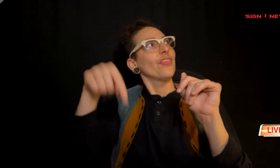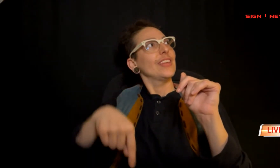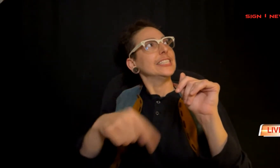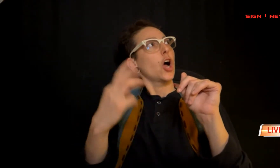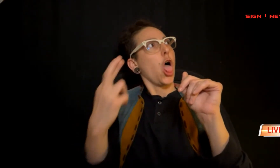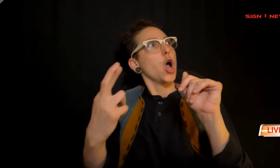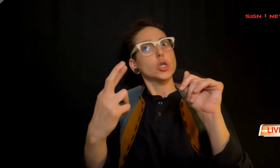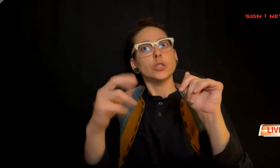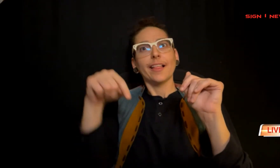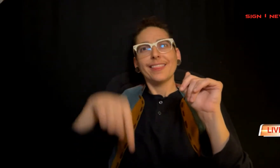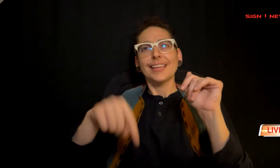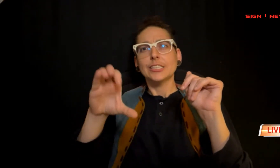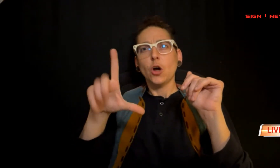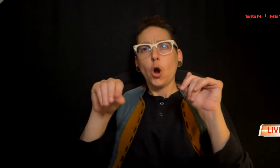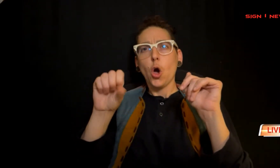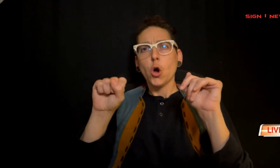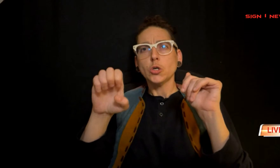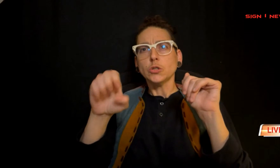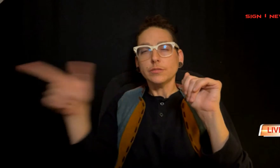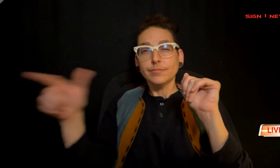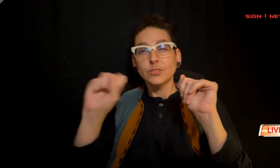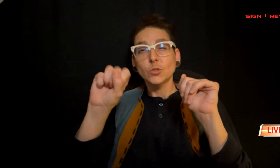um this close.